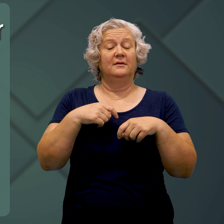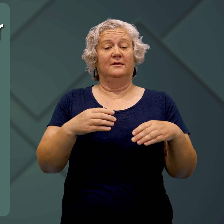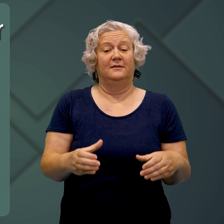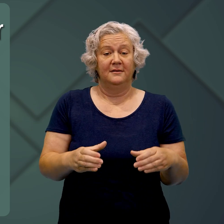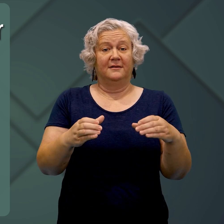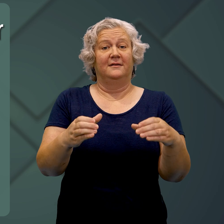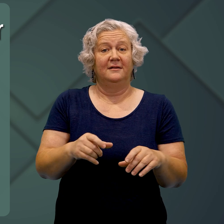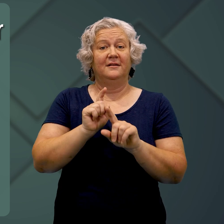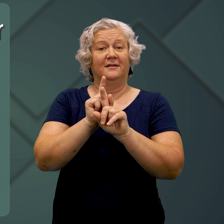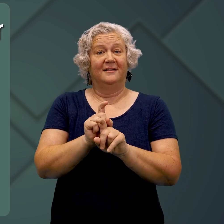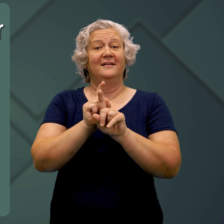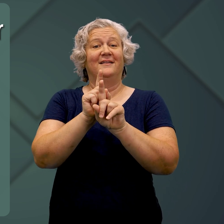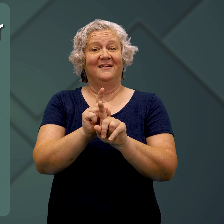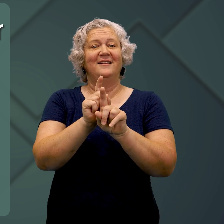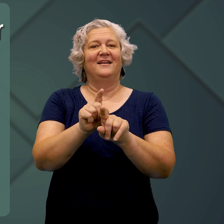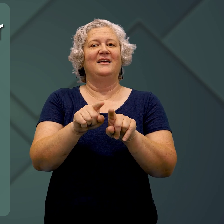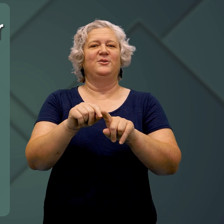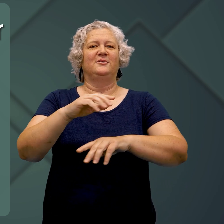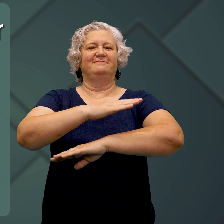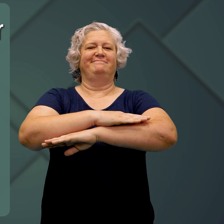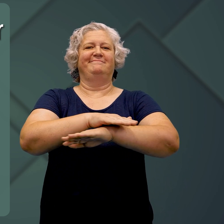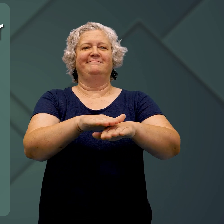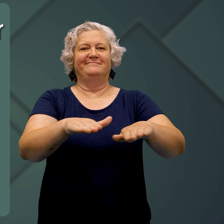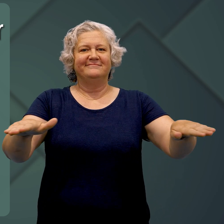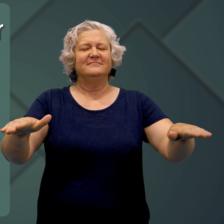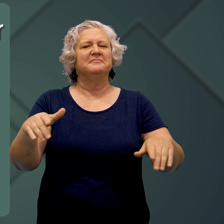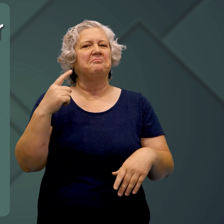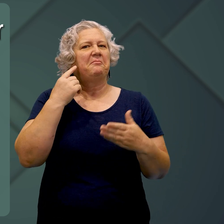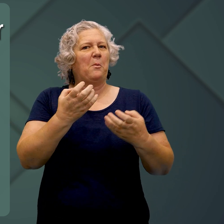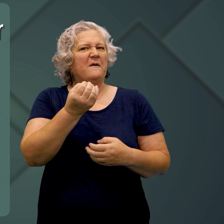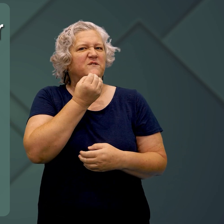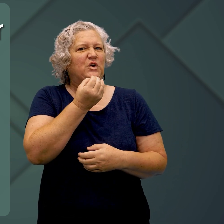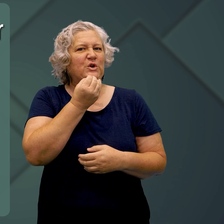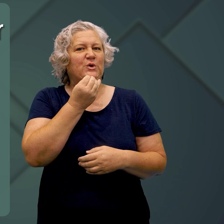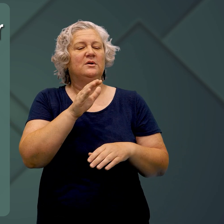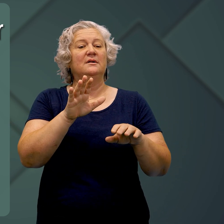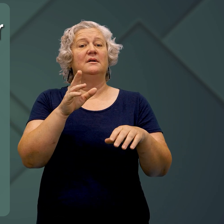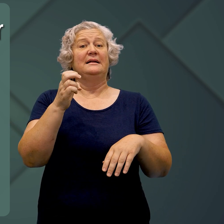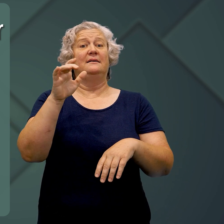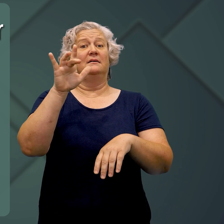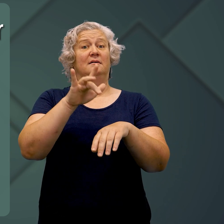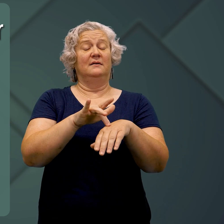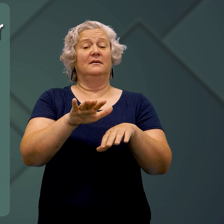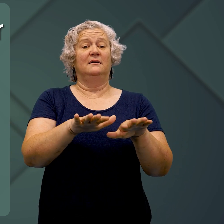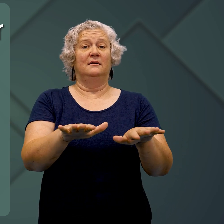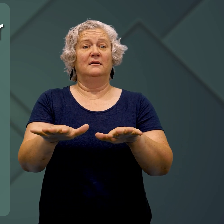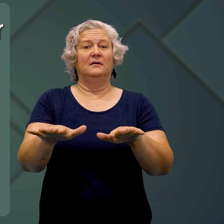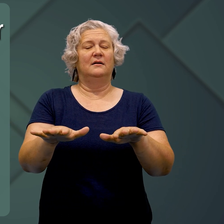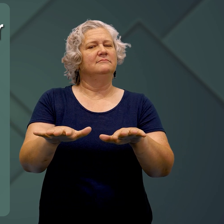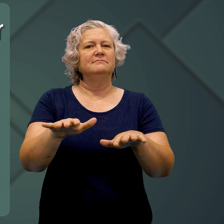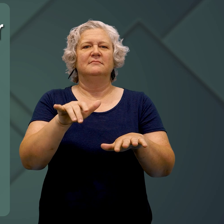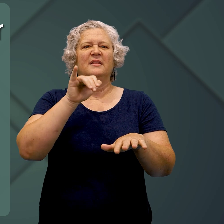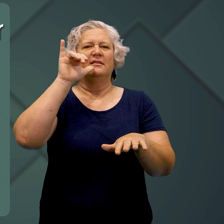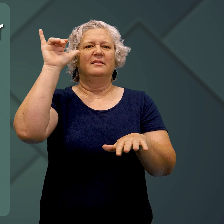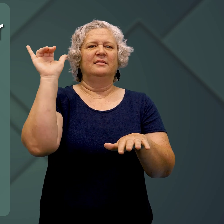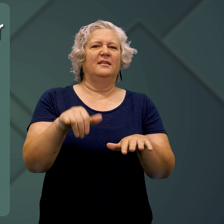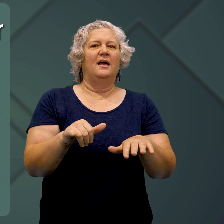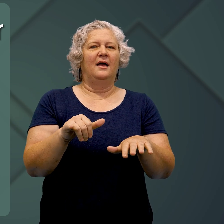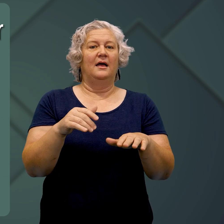me behind him. And so we hopped together. We went to the table. I thought maybe he wanted some food. We touched the table. Nope, he turned his body